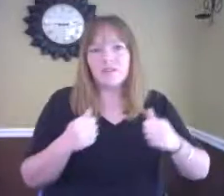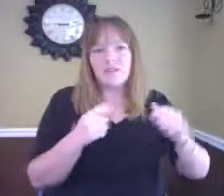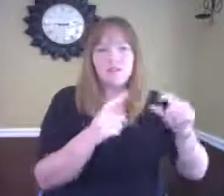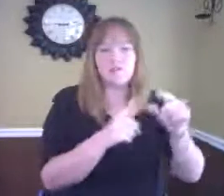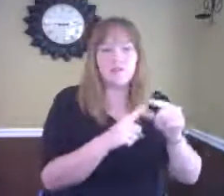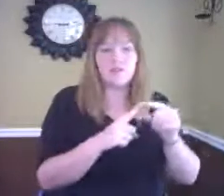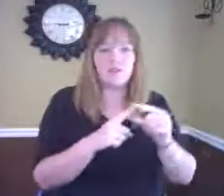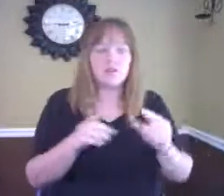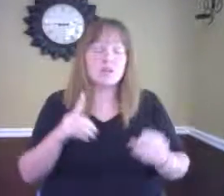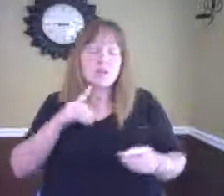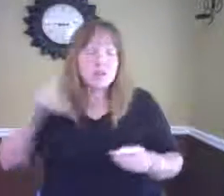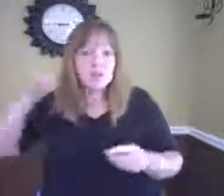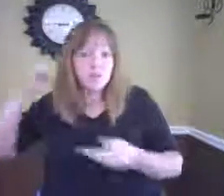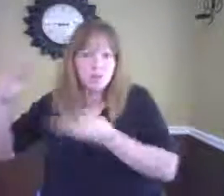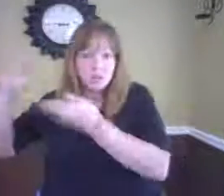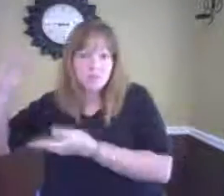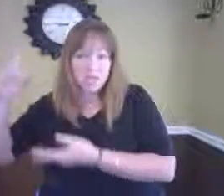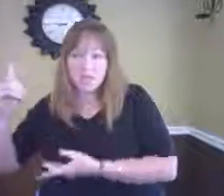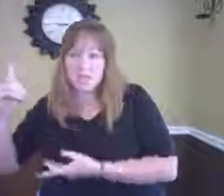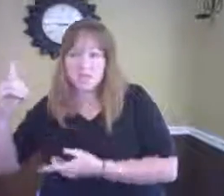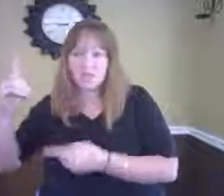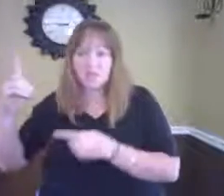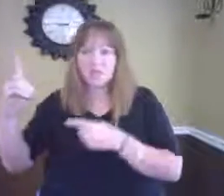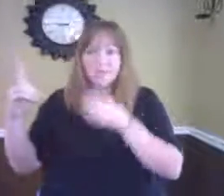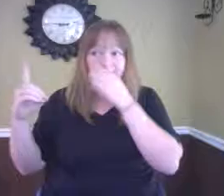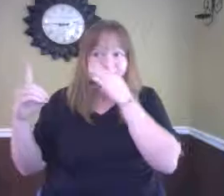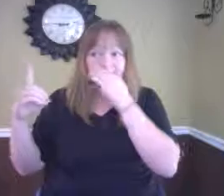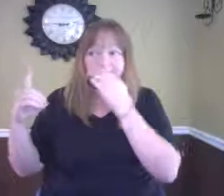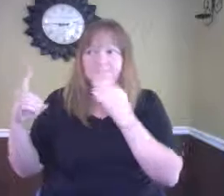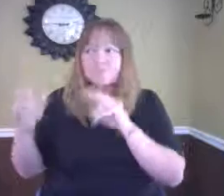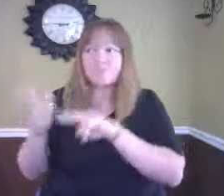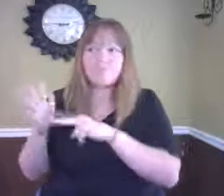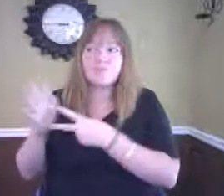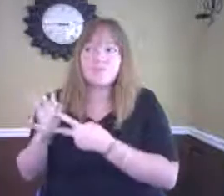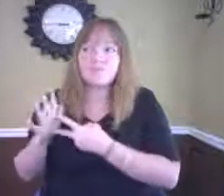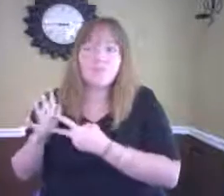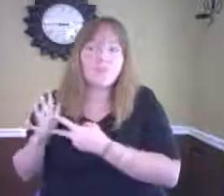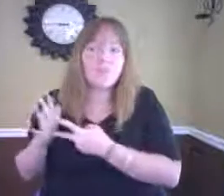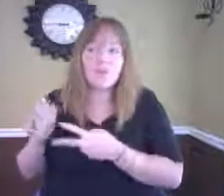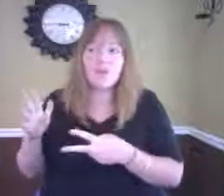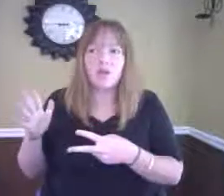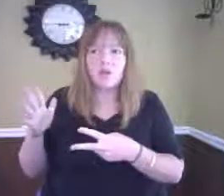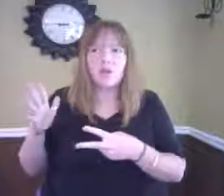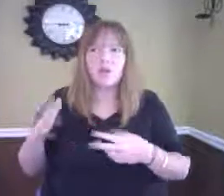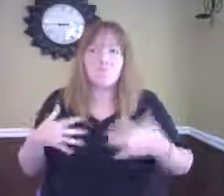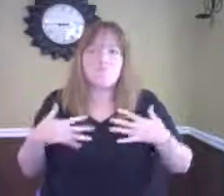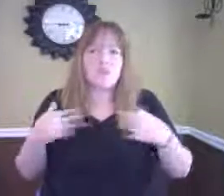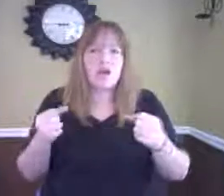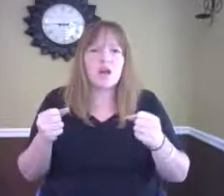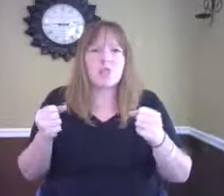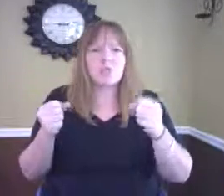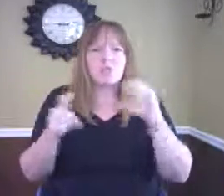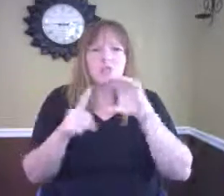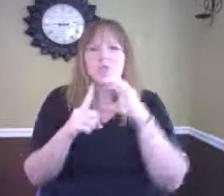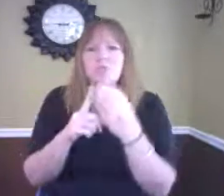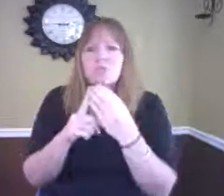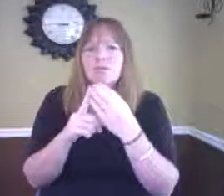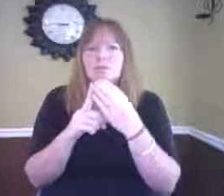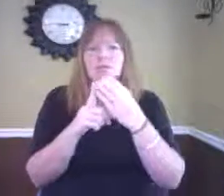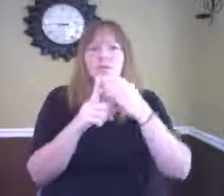D refers to the deaf community or deaf culture, and it's a very proud community and culture, and that capital D